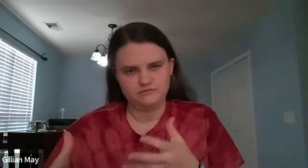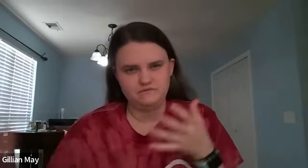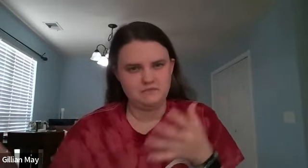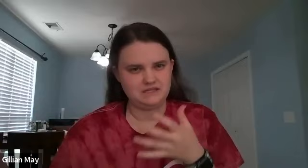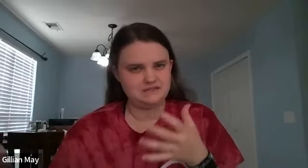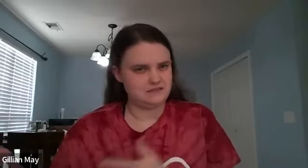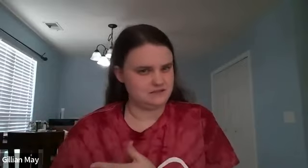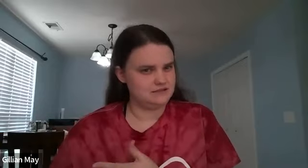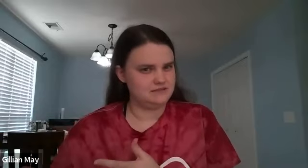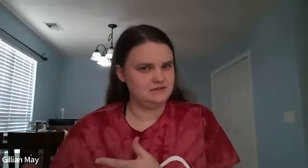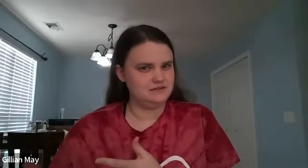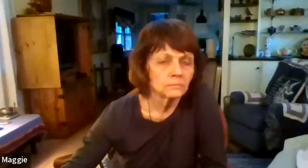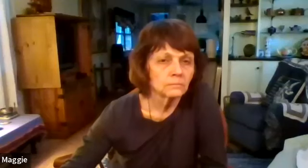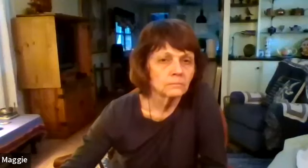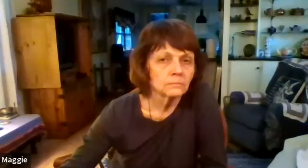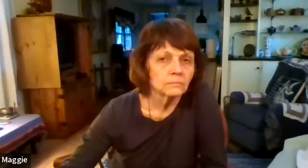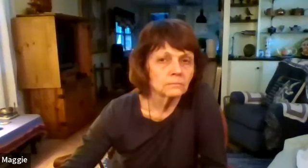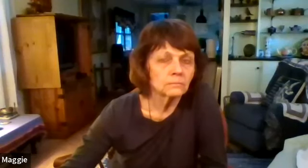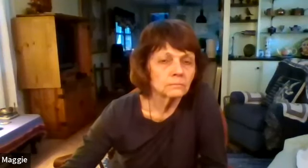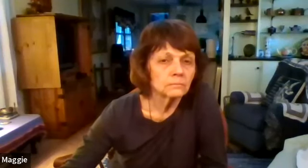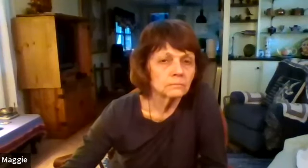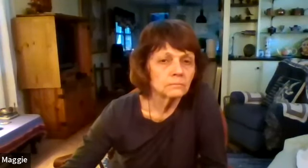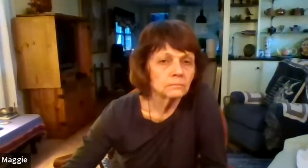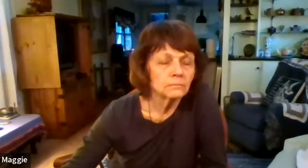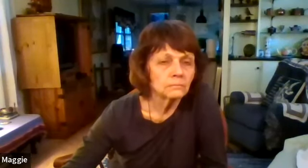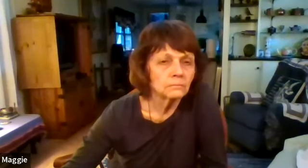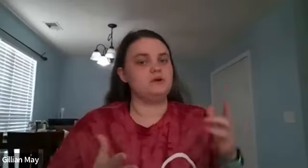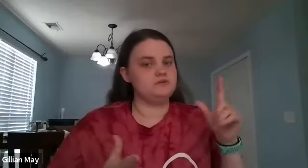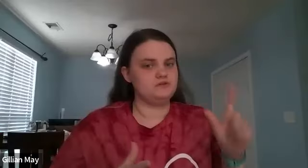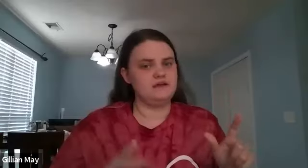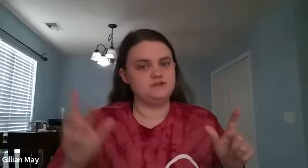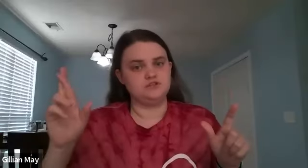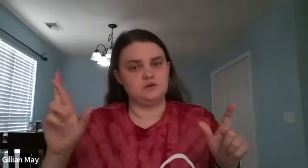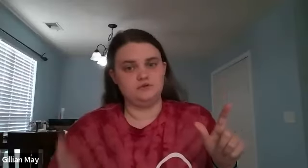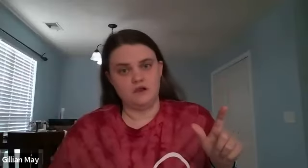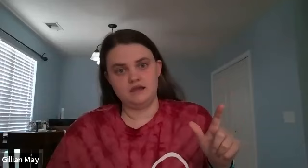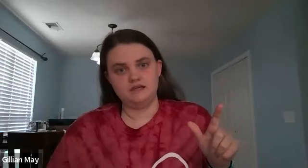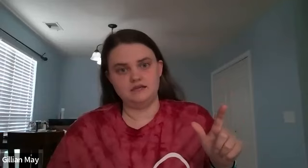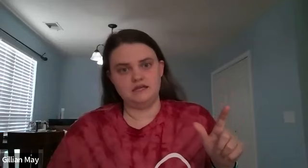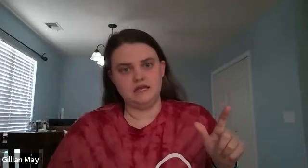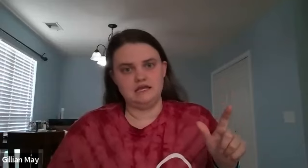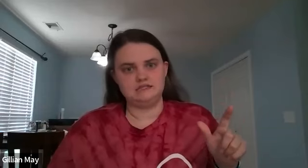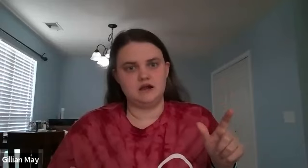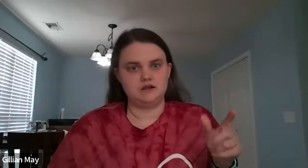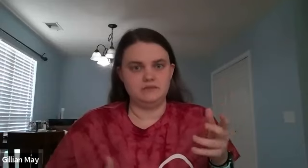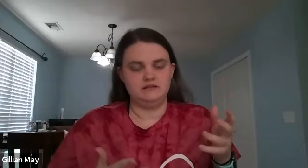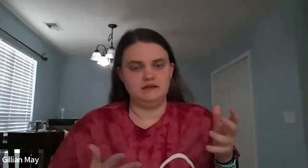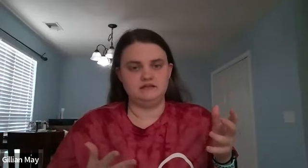That makes sense. There's very few signs where if you start with your left or you start with your right, it's not going to make, like